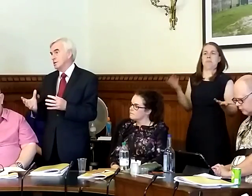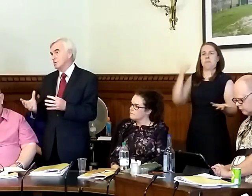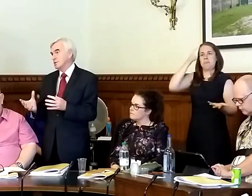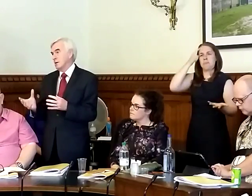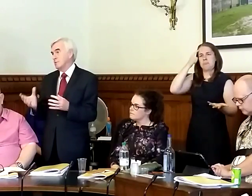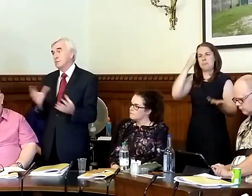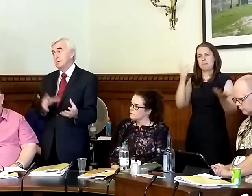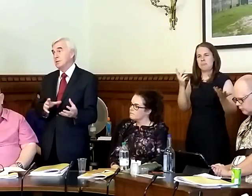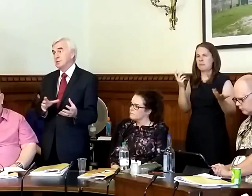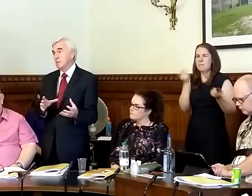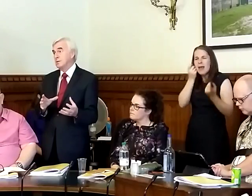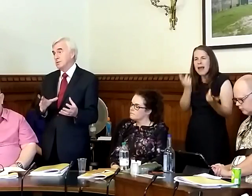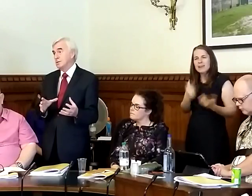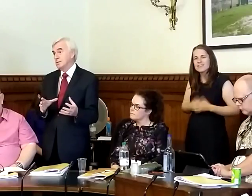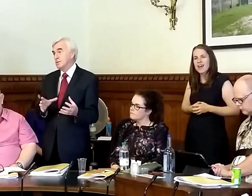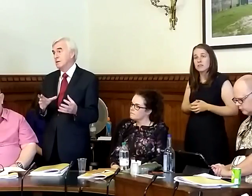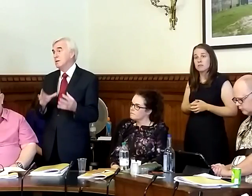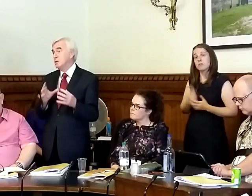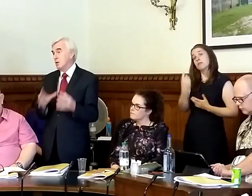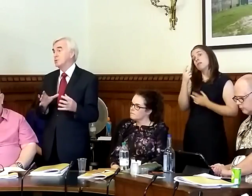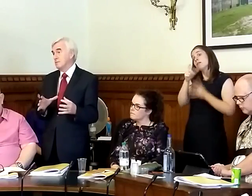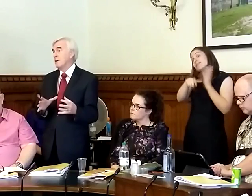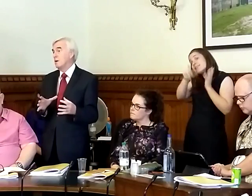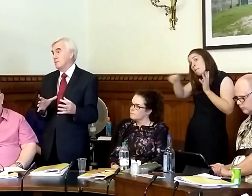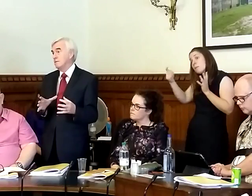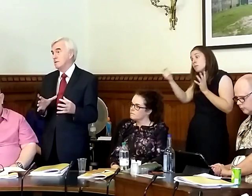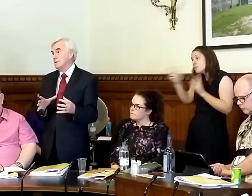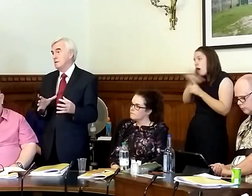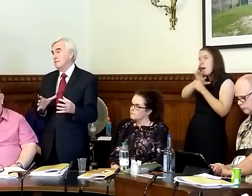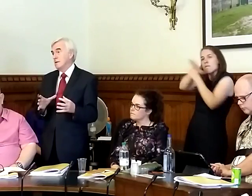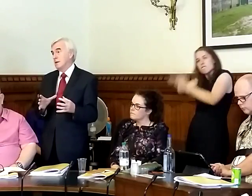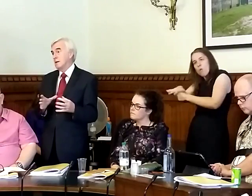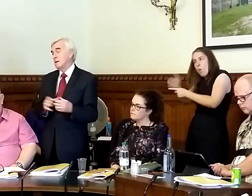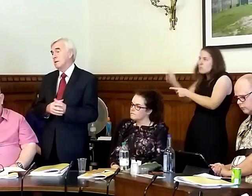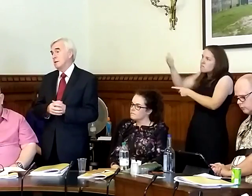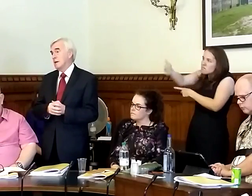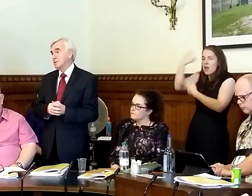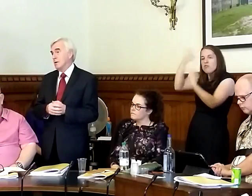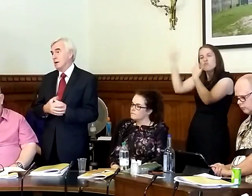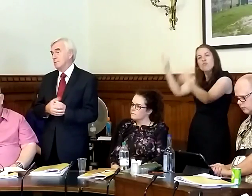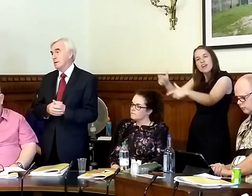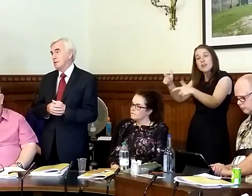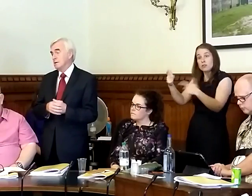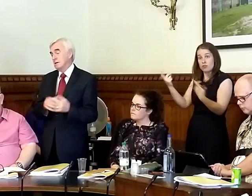home, into residential establishments, and in some instances, not survive.